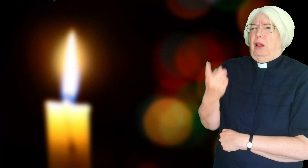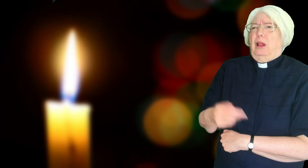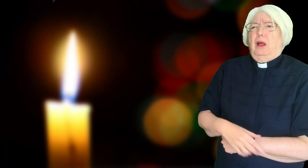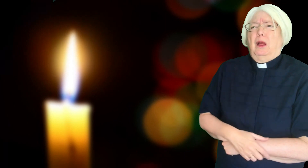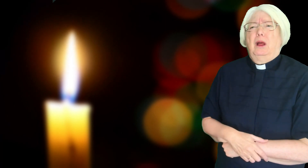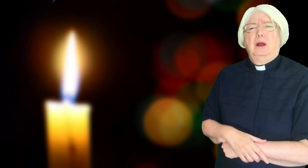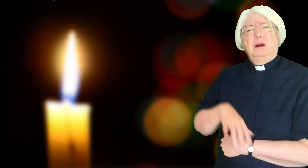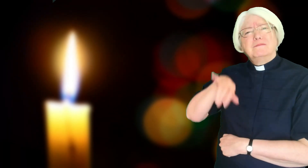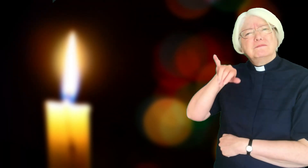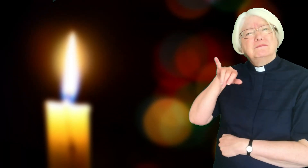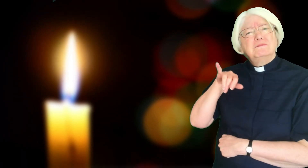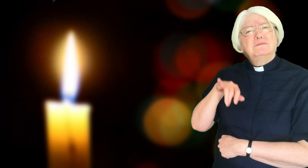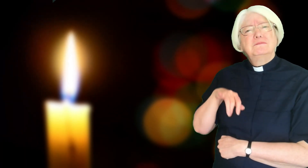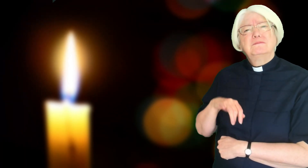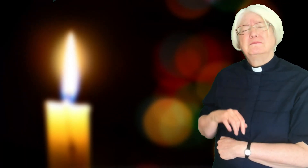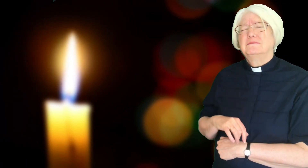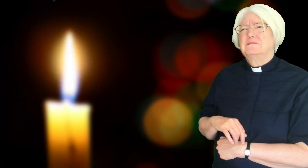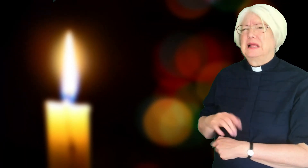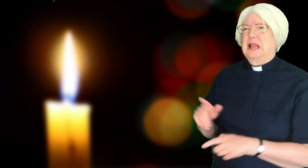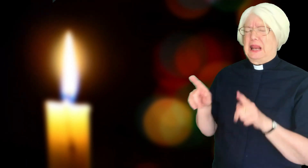feels exceptionally cruel.